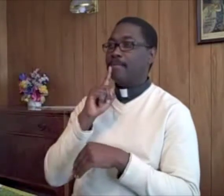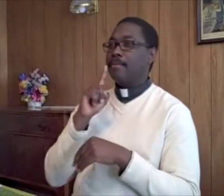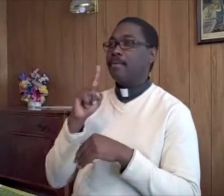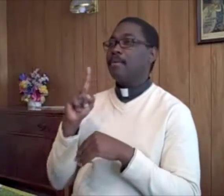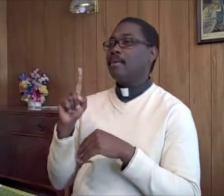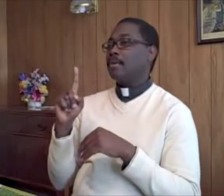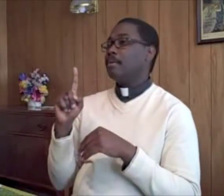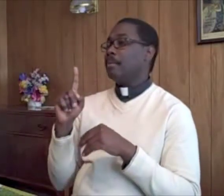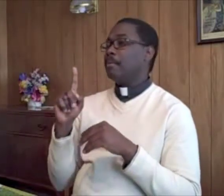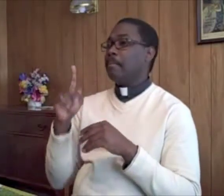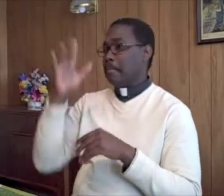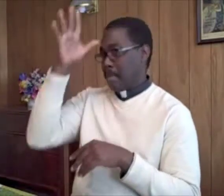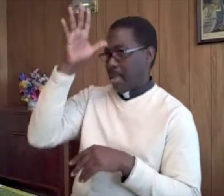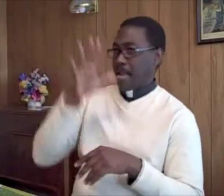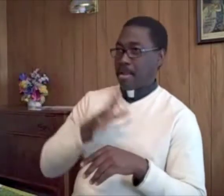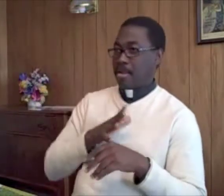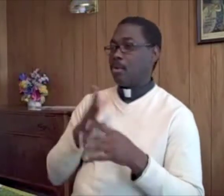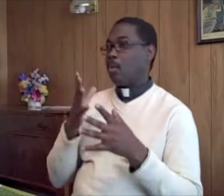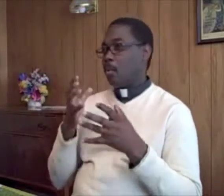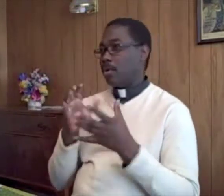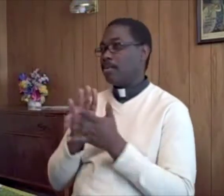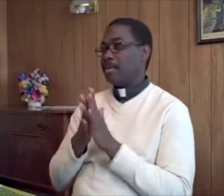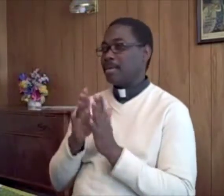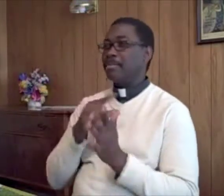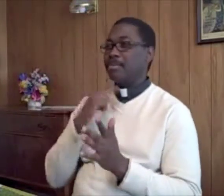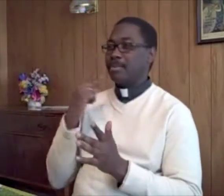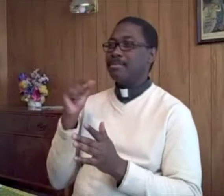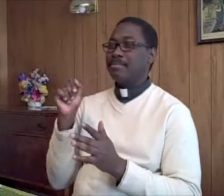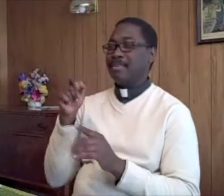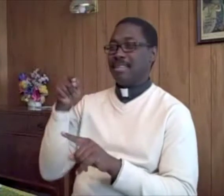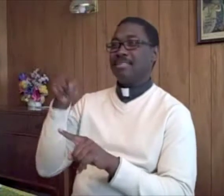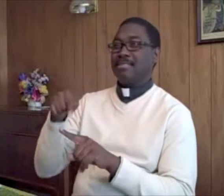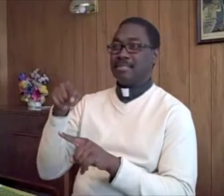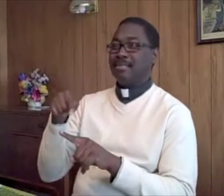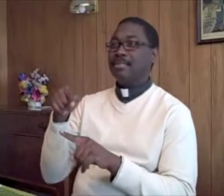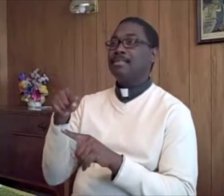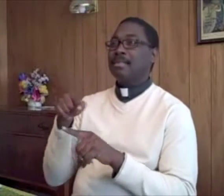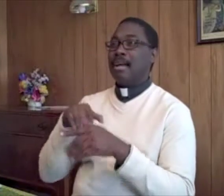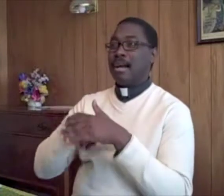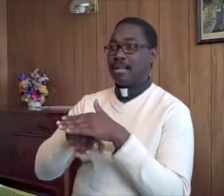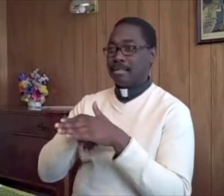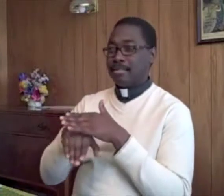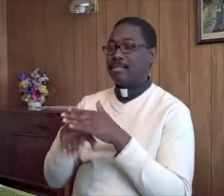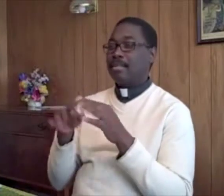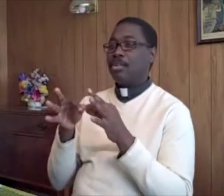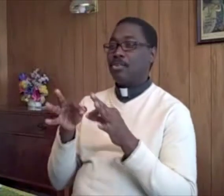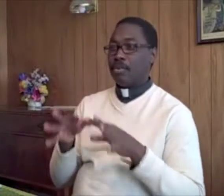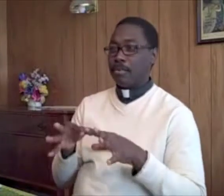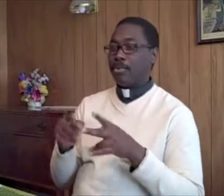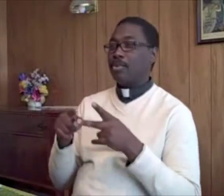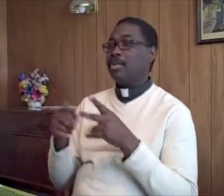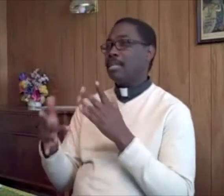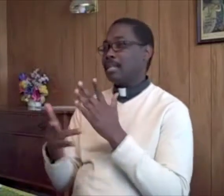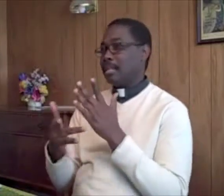people. As a man, I wanted to become a priest, yes, but here, we'd have better access